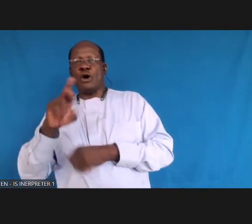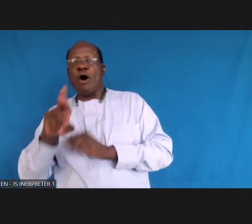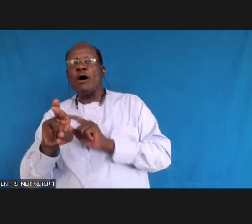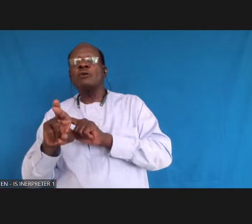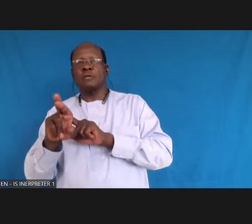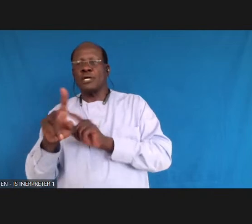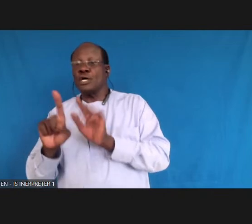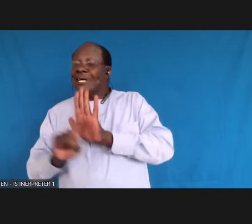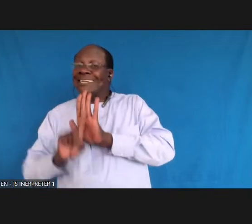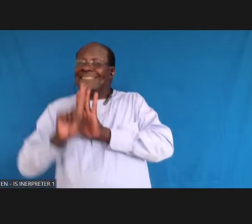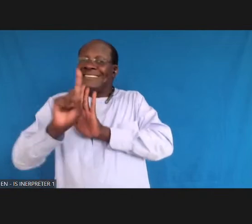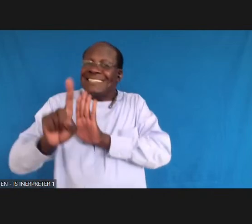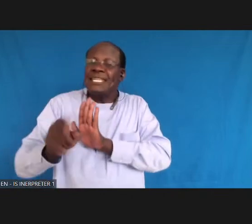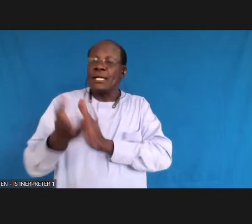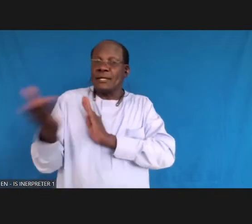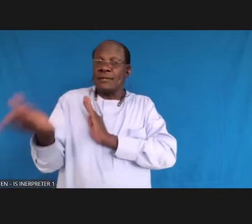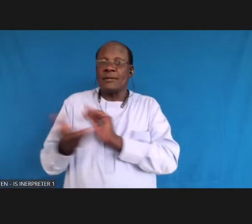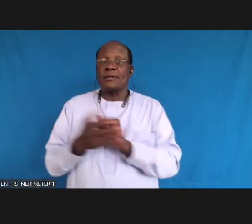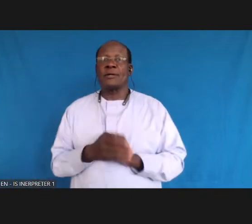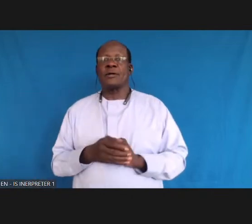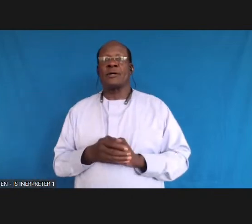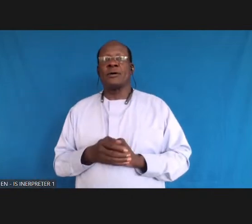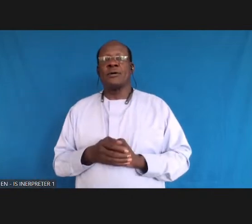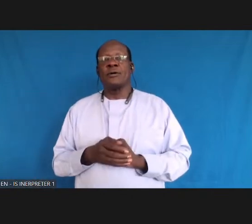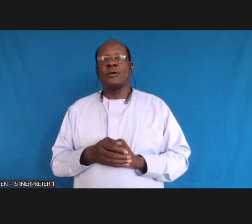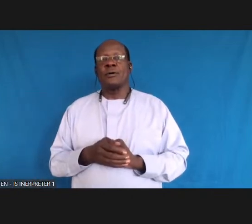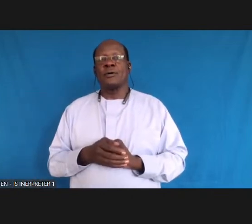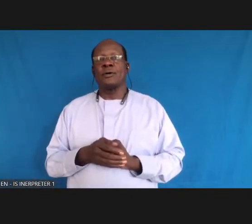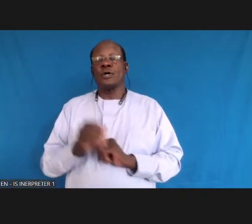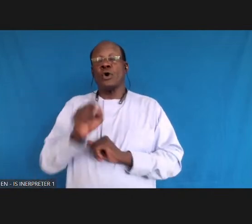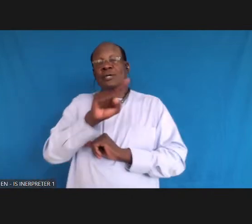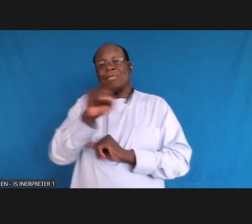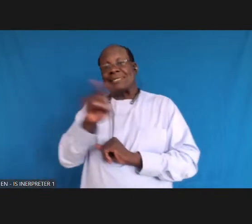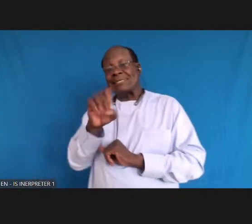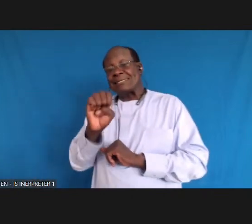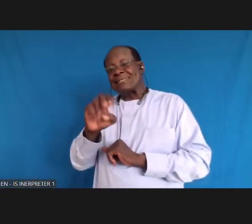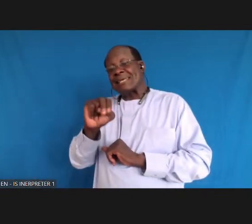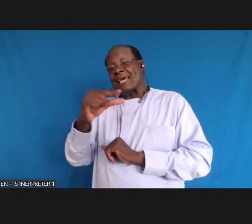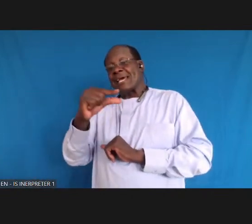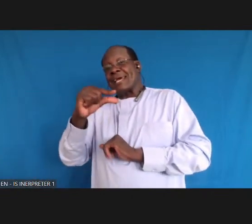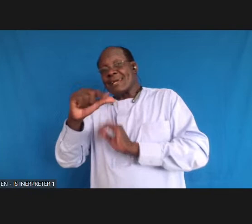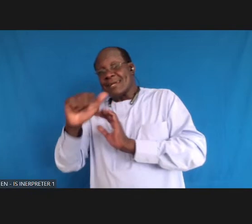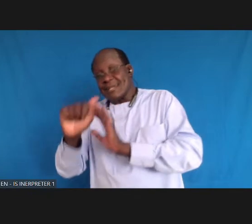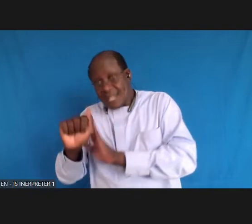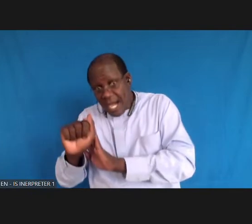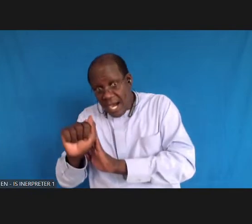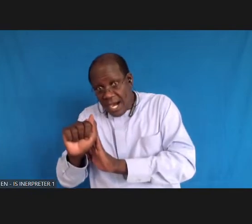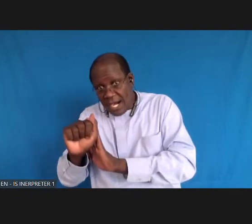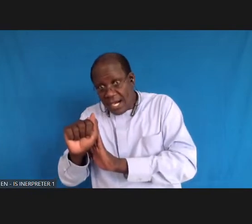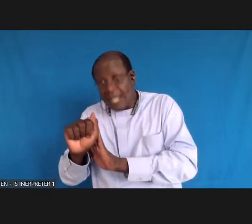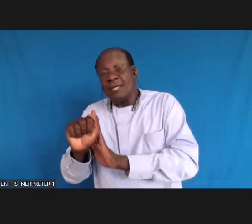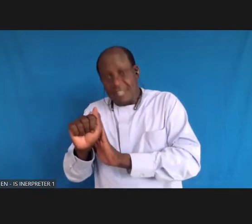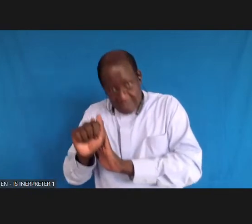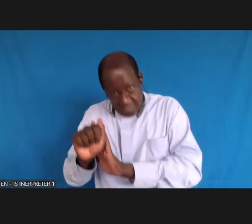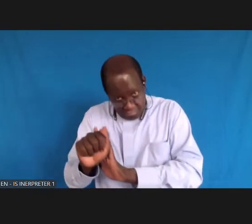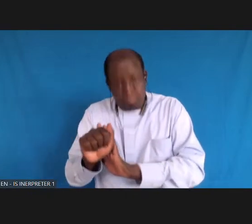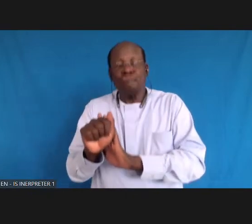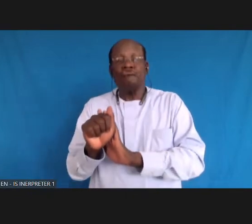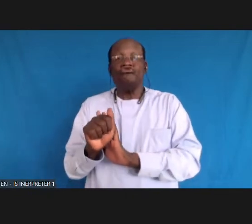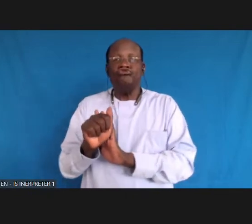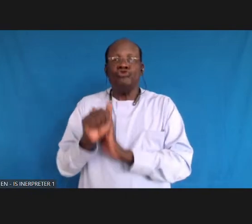have Abibulai Zenga, Deputy President, City Council of Niamey, who's going to join us